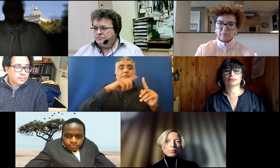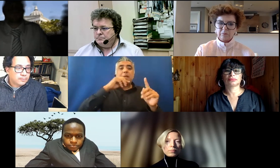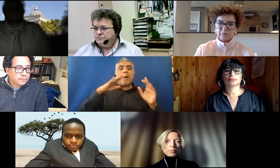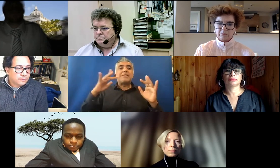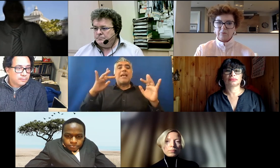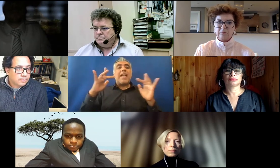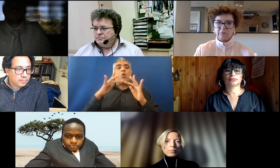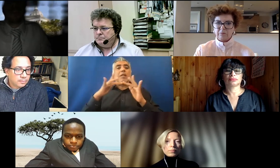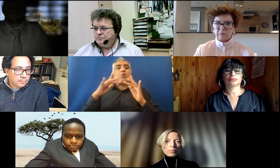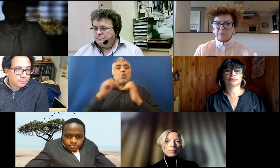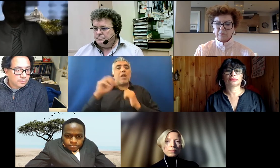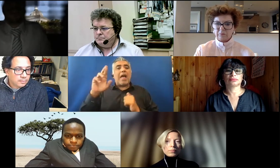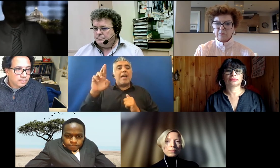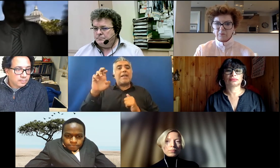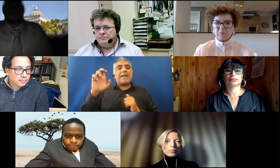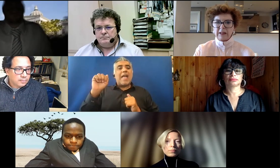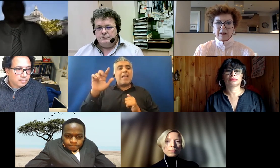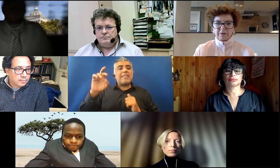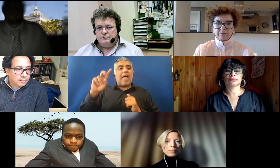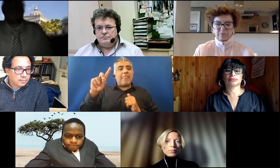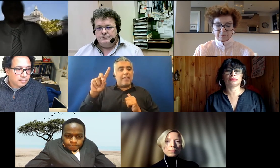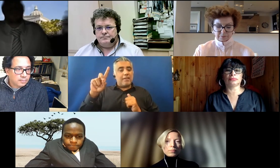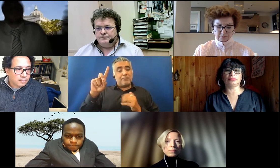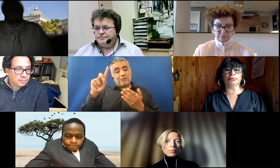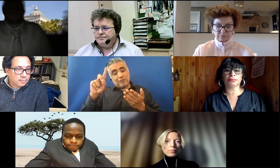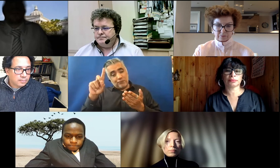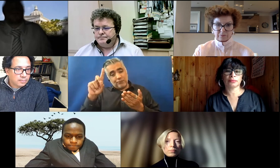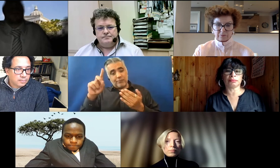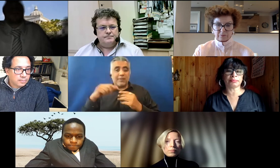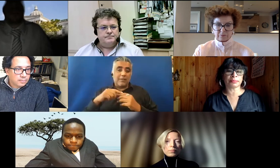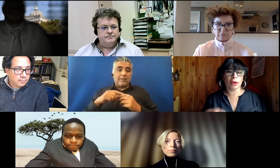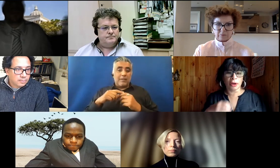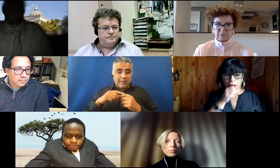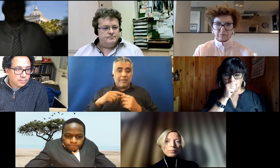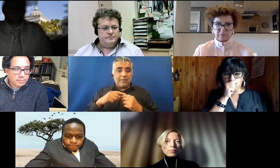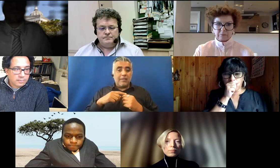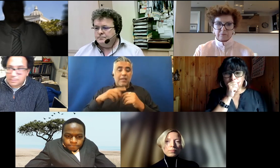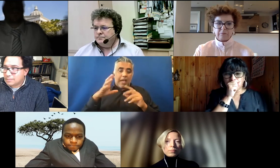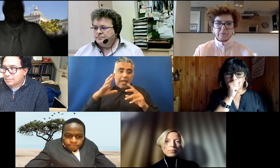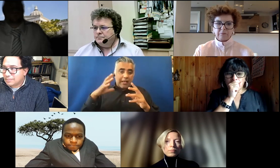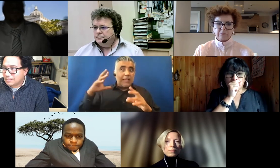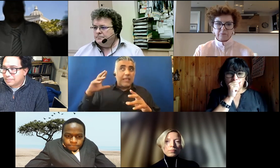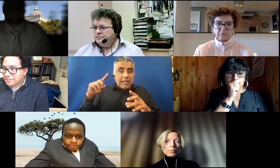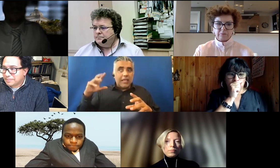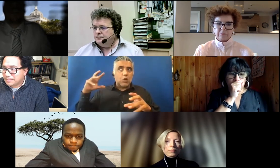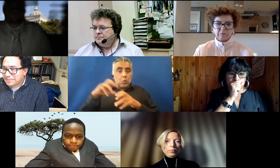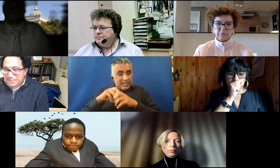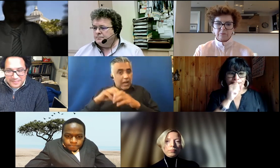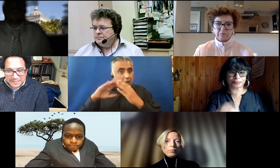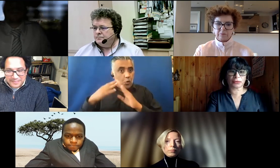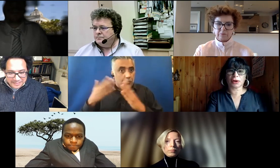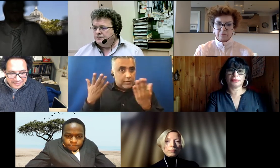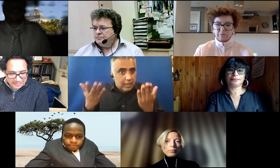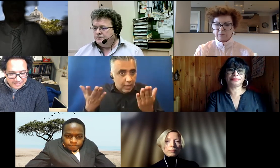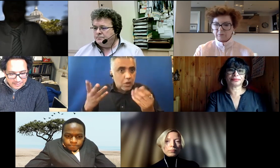reality. Yeah. And, you know, there's aspects about including the actual community, like